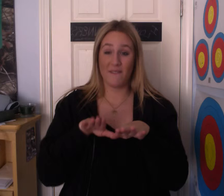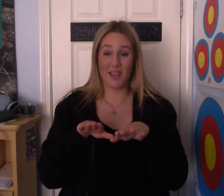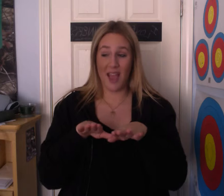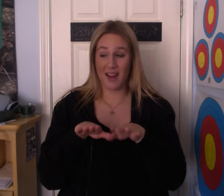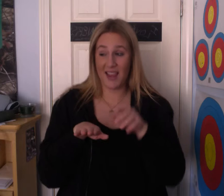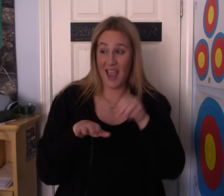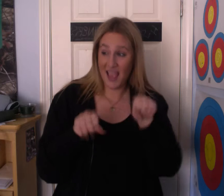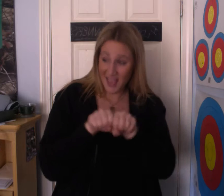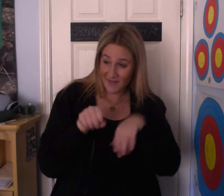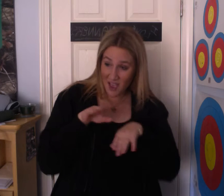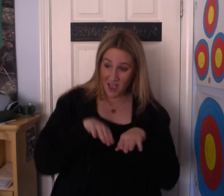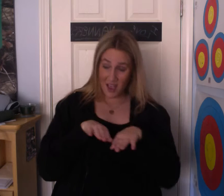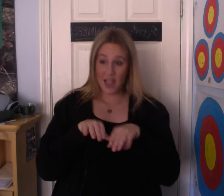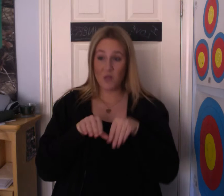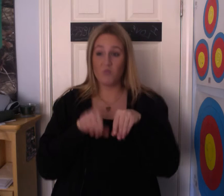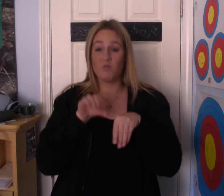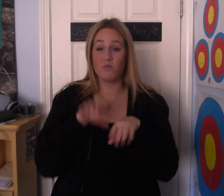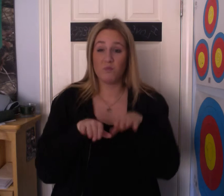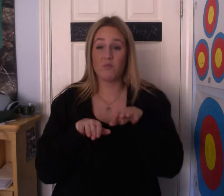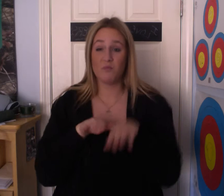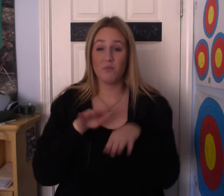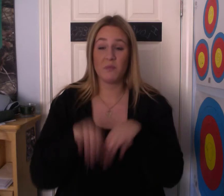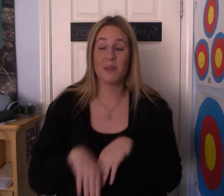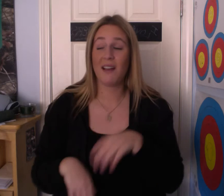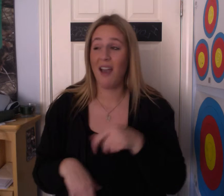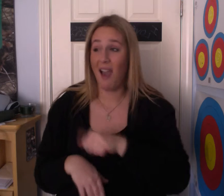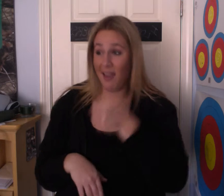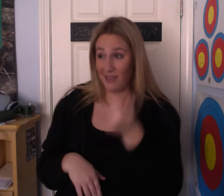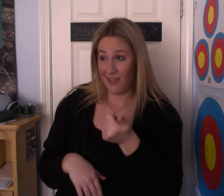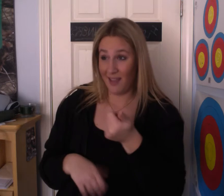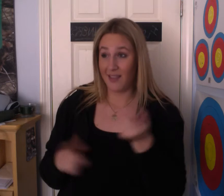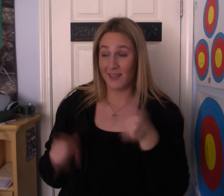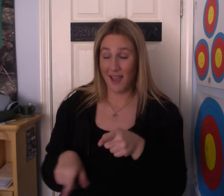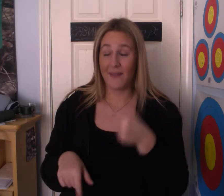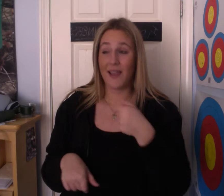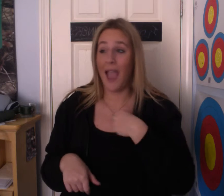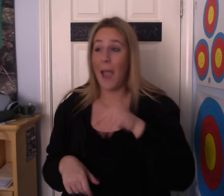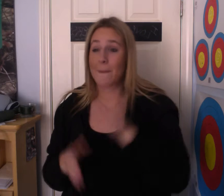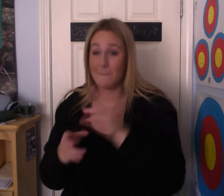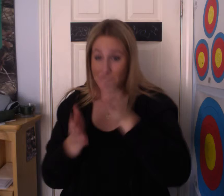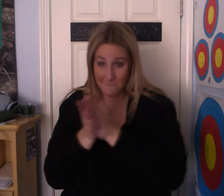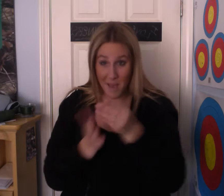that he used is he would dangle a $1 bill in front of me and have me chase it.